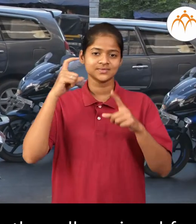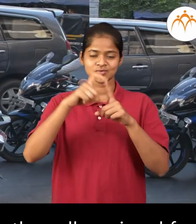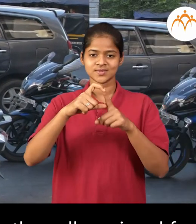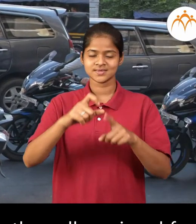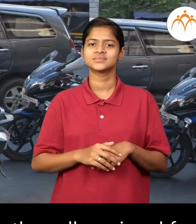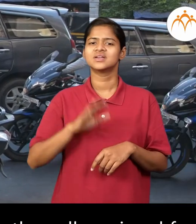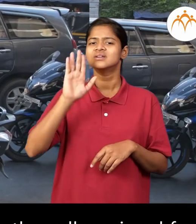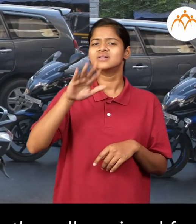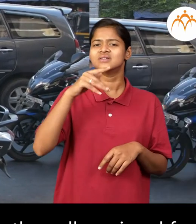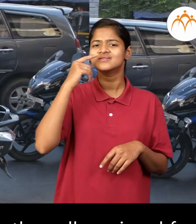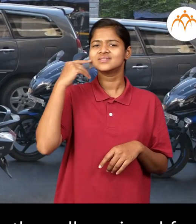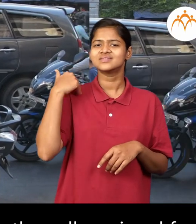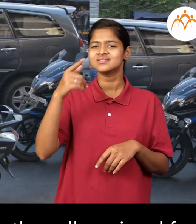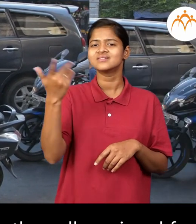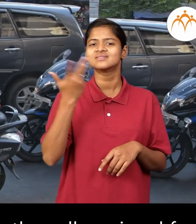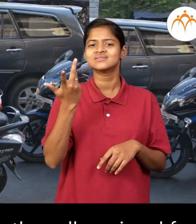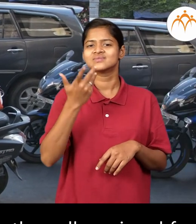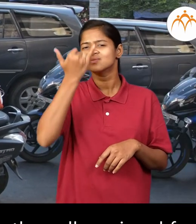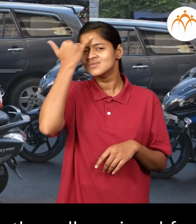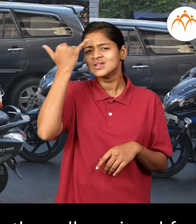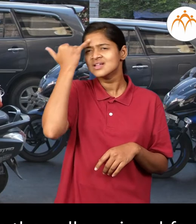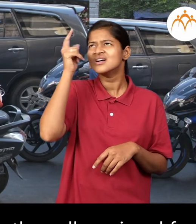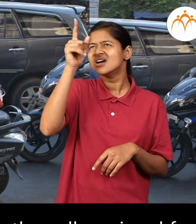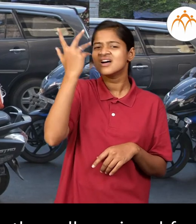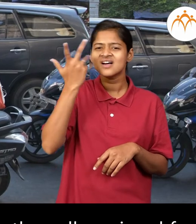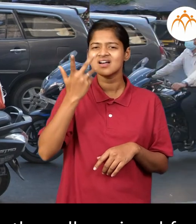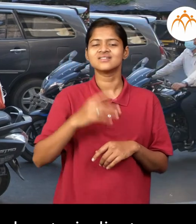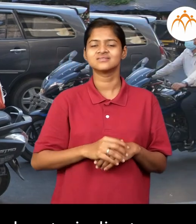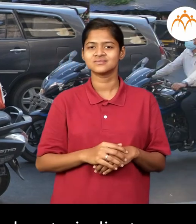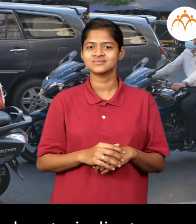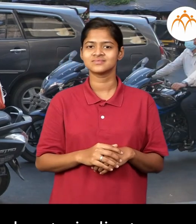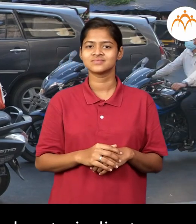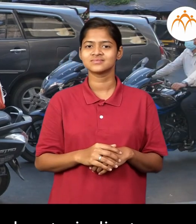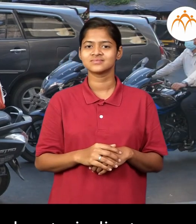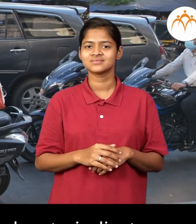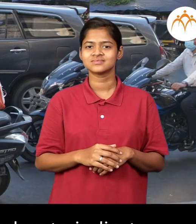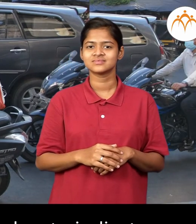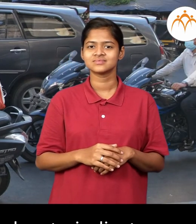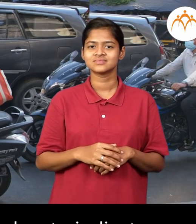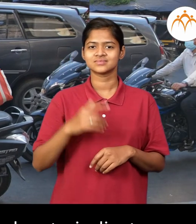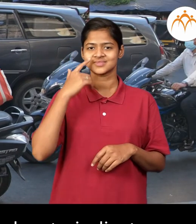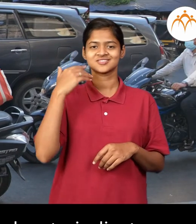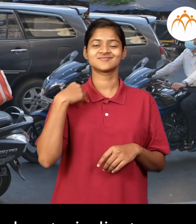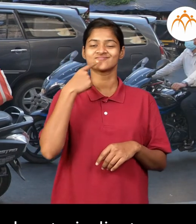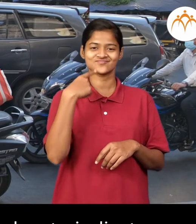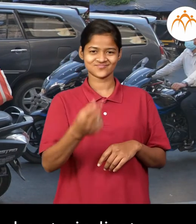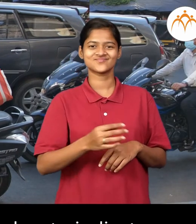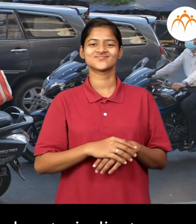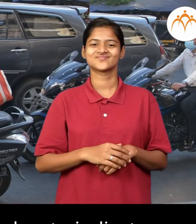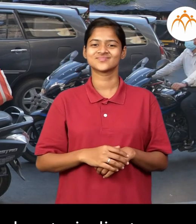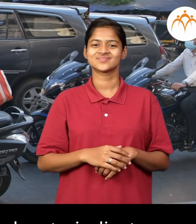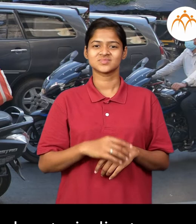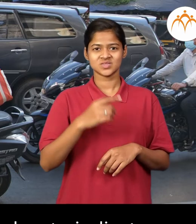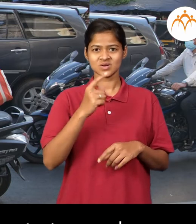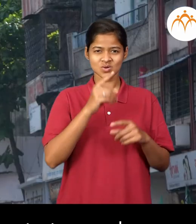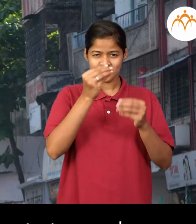Devansha asked, Dada, what is the yellow signal for? Dada said, yellow signal flashes to